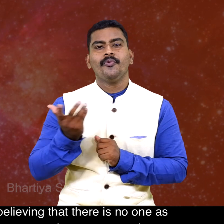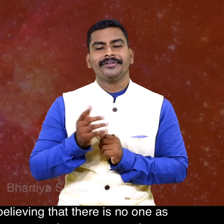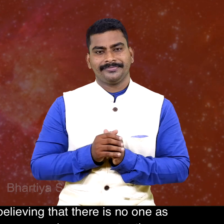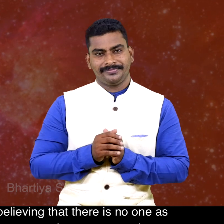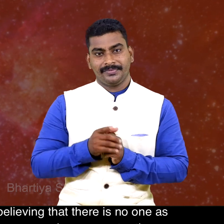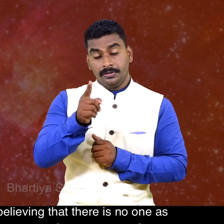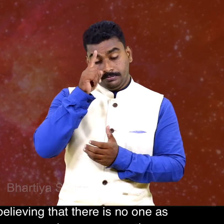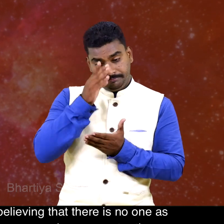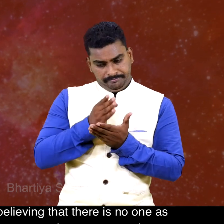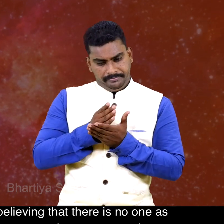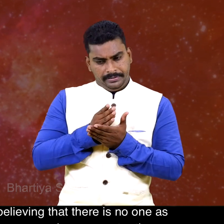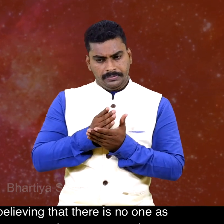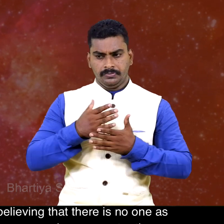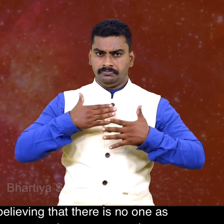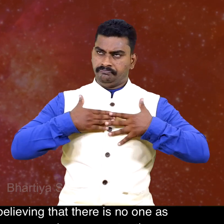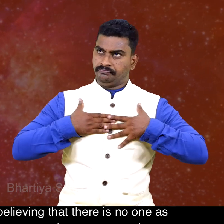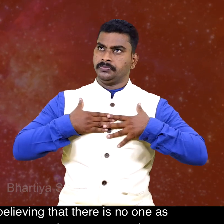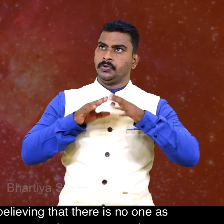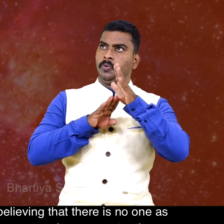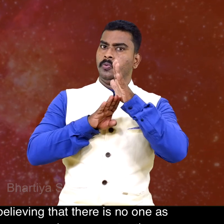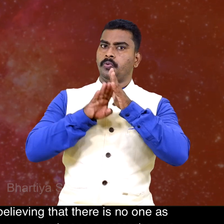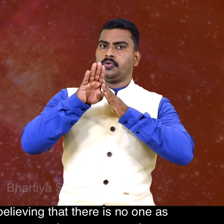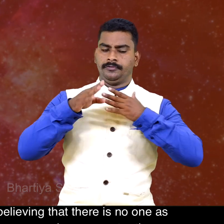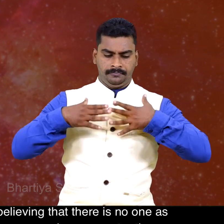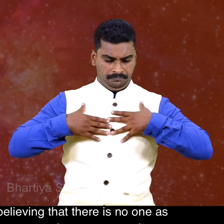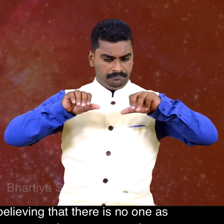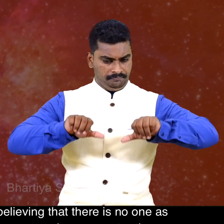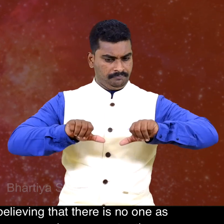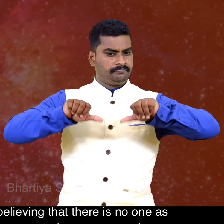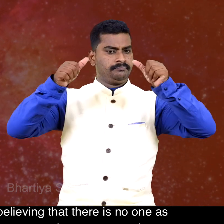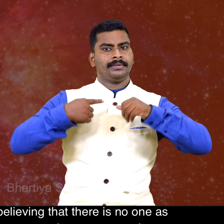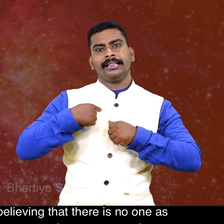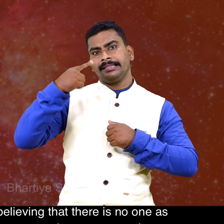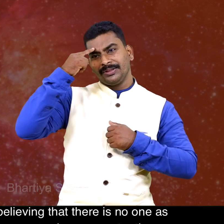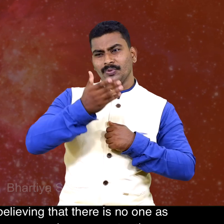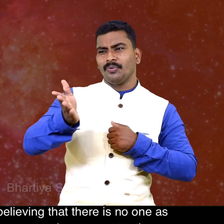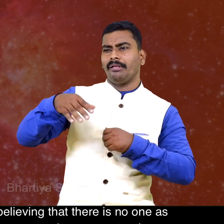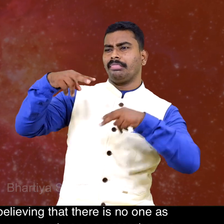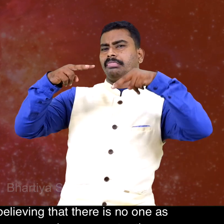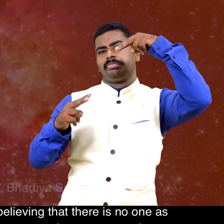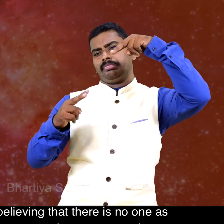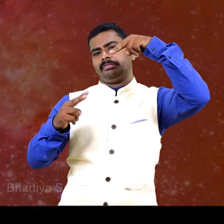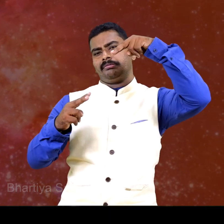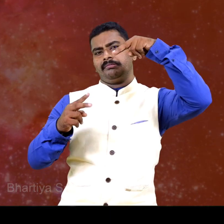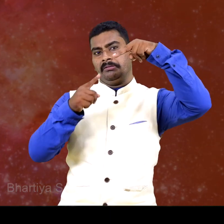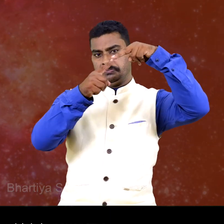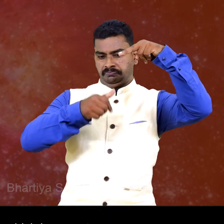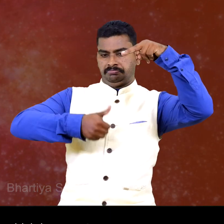there is no one as great as we are and none greater than us, which is